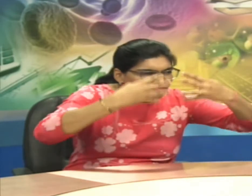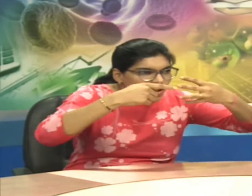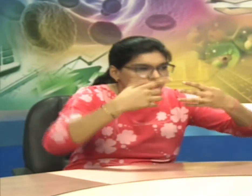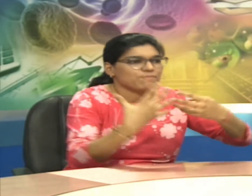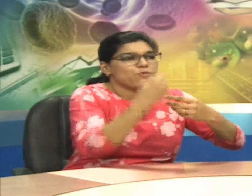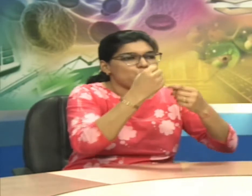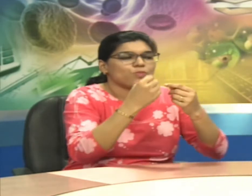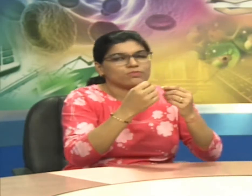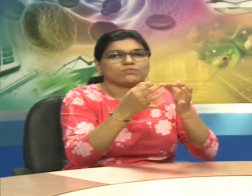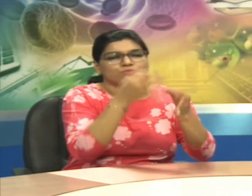offices.